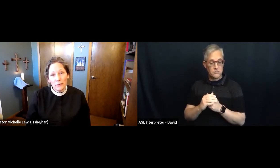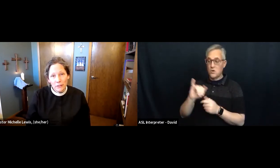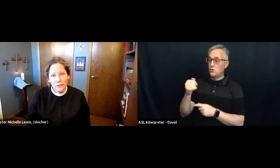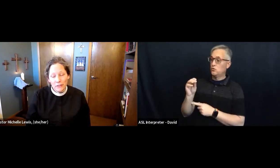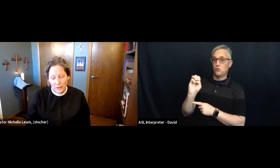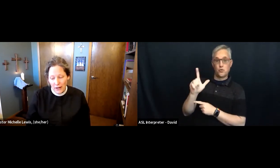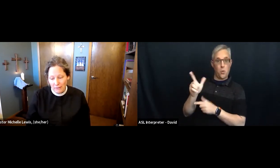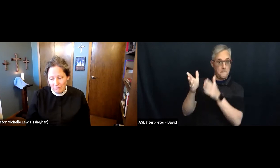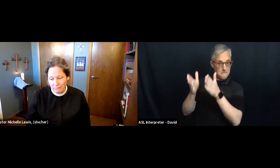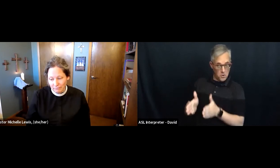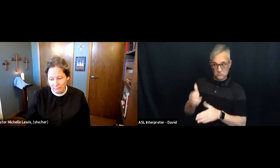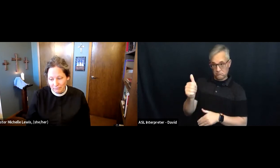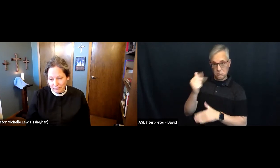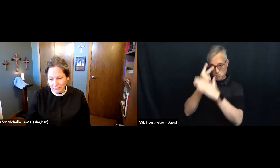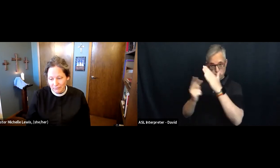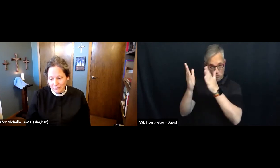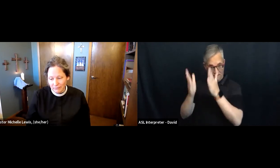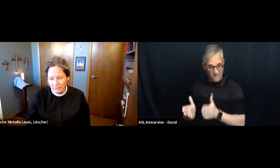to return to God.